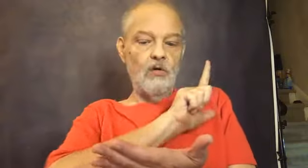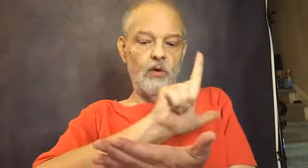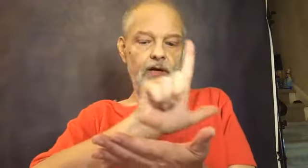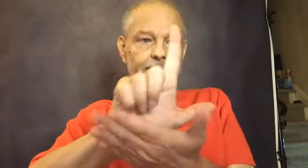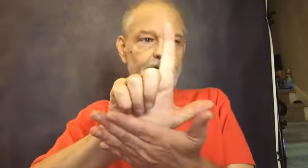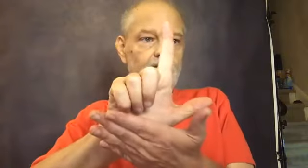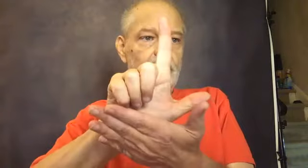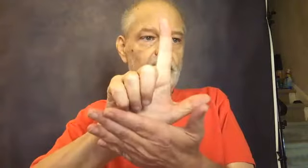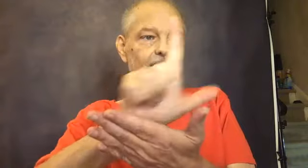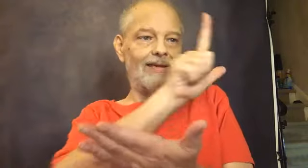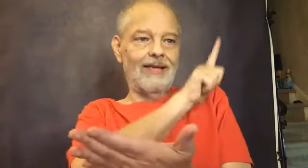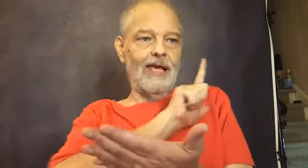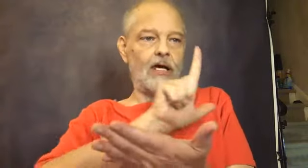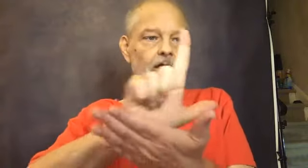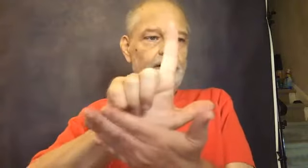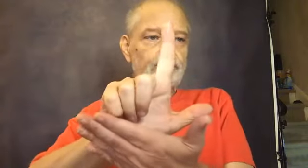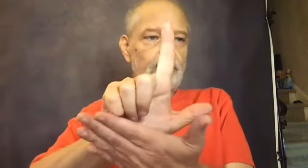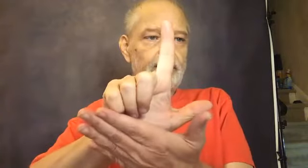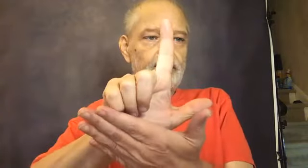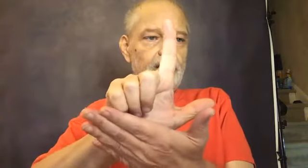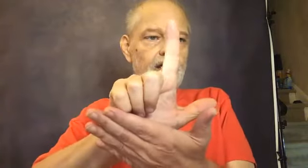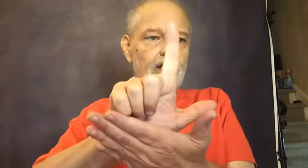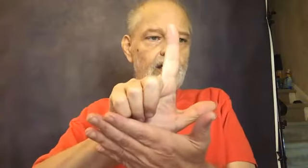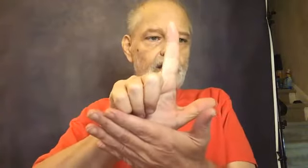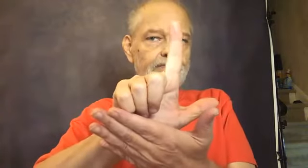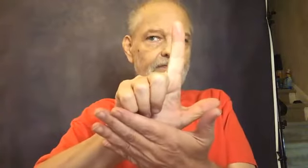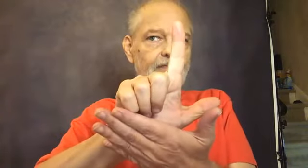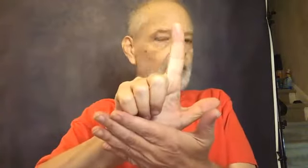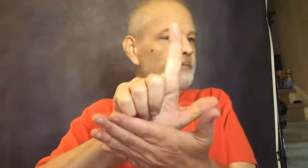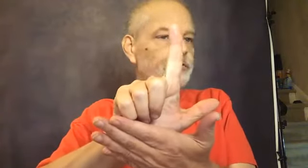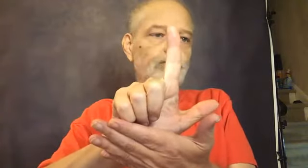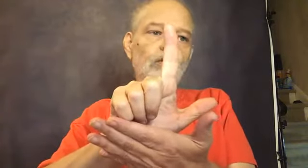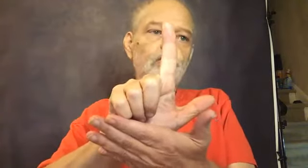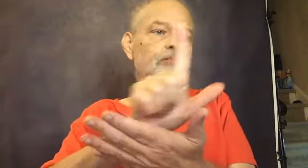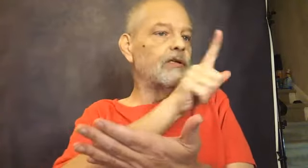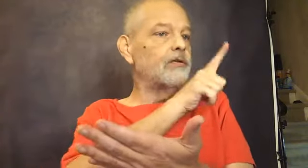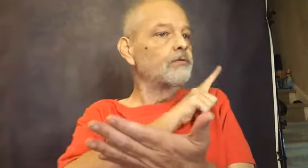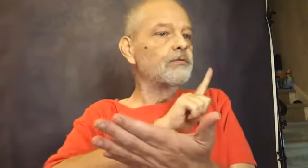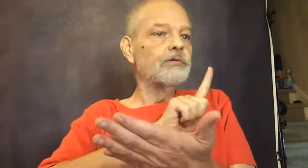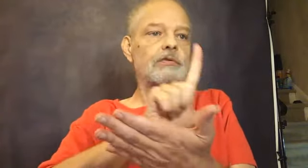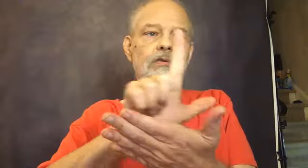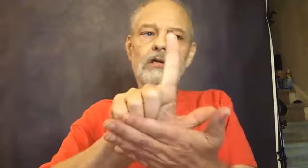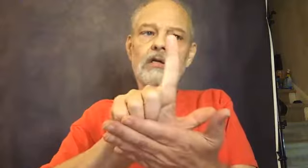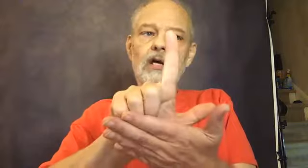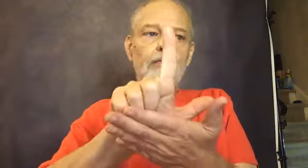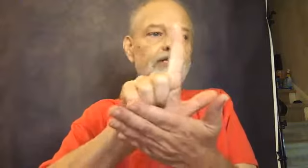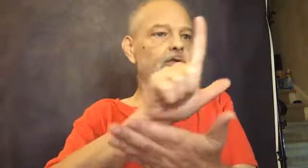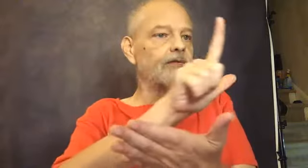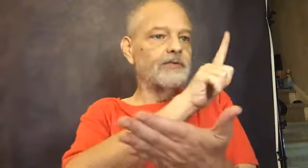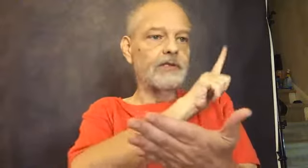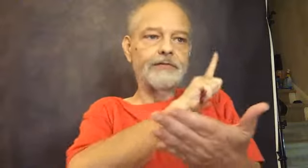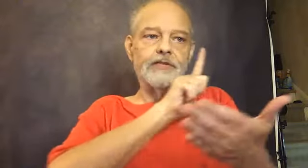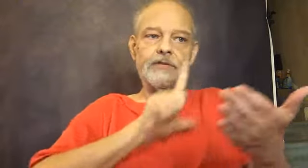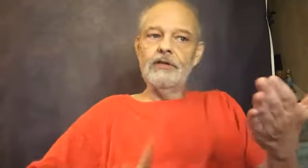with L this way. I'm not sure when it would be used. I'm not sure if there's a difference between